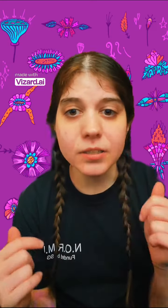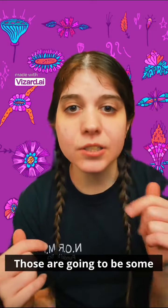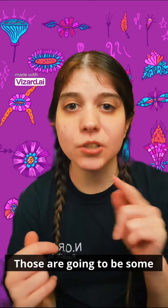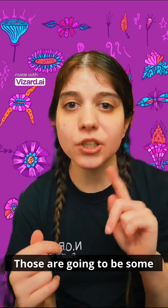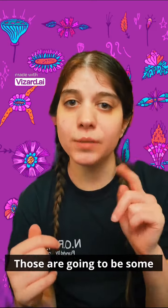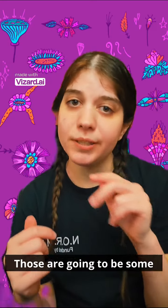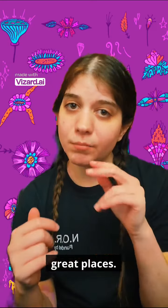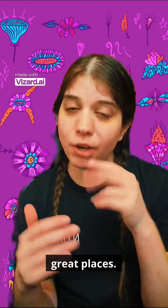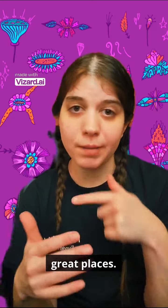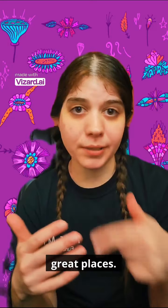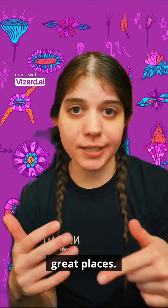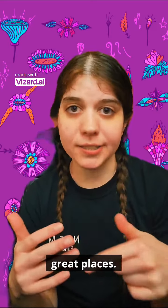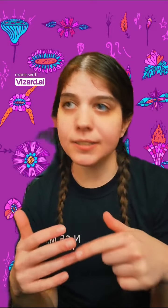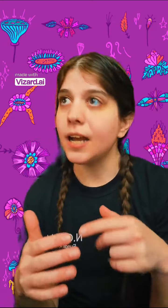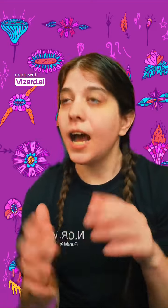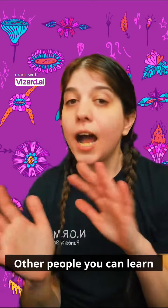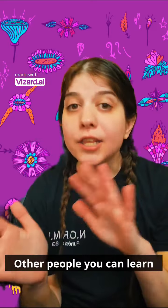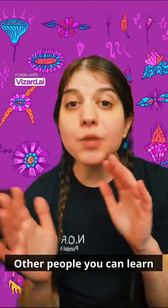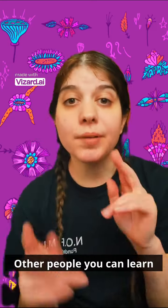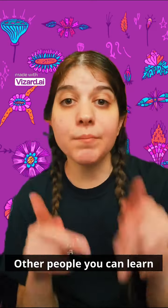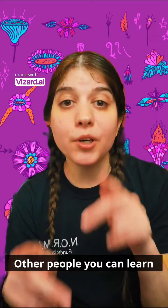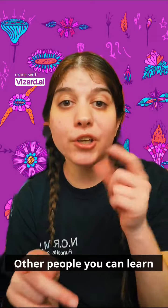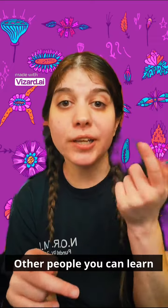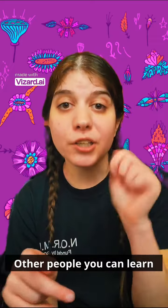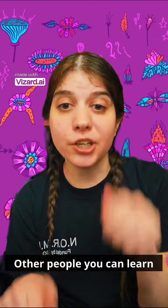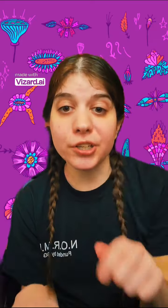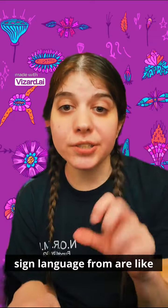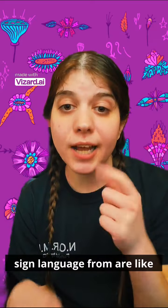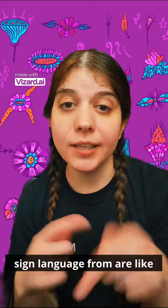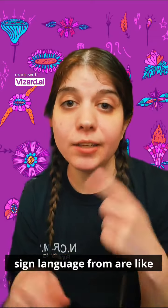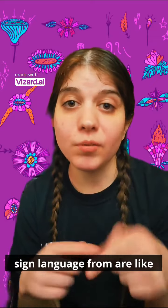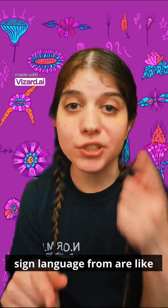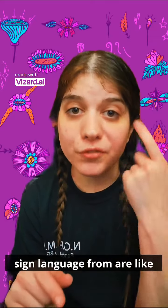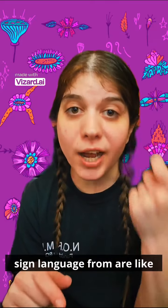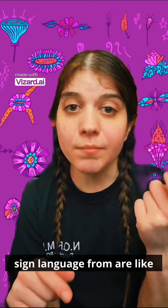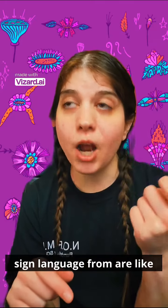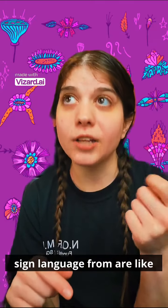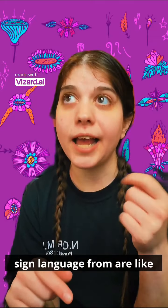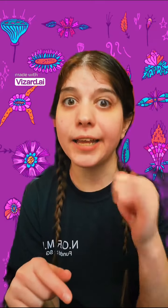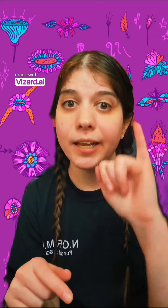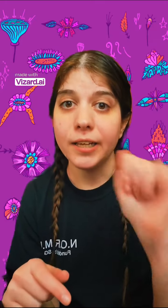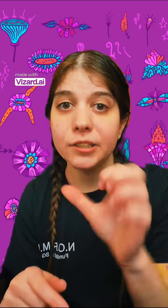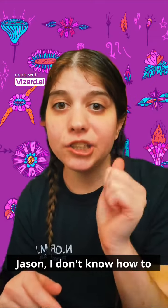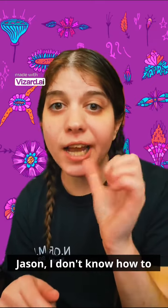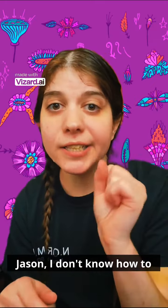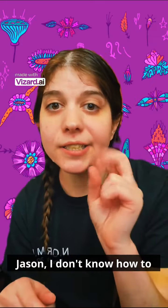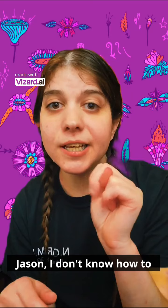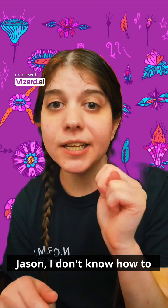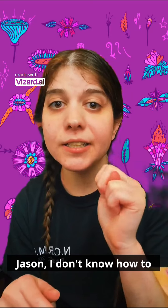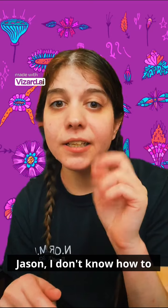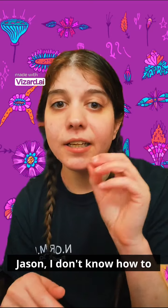Those are going to be some great places. Other people you can learn sign language from are like Jason,